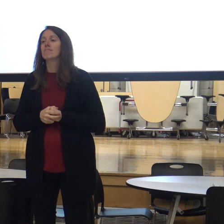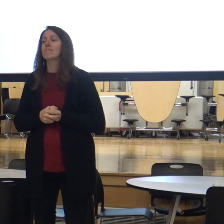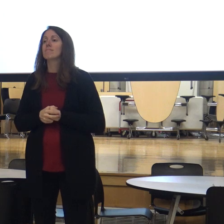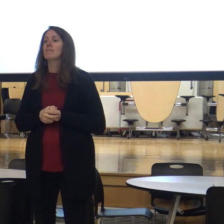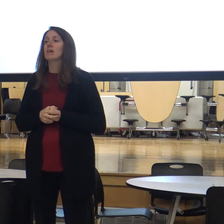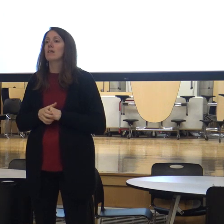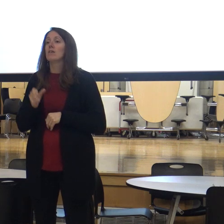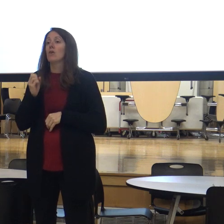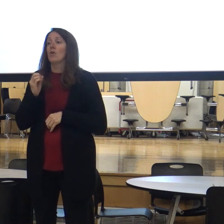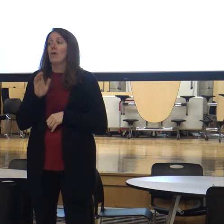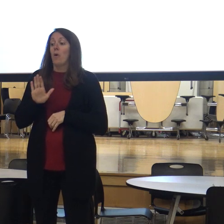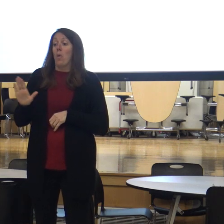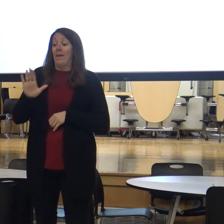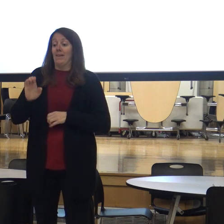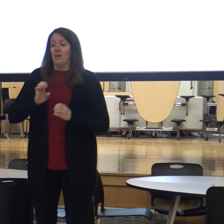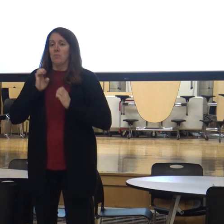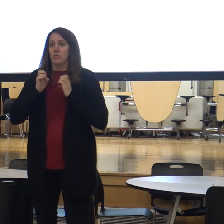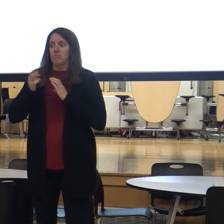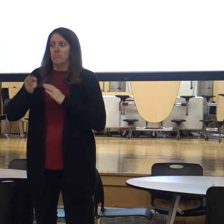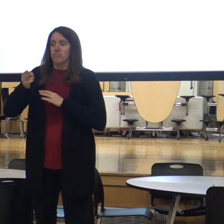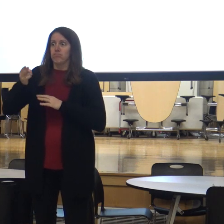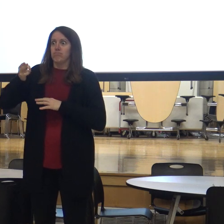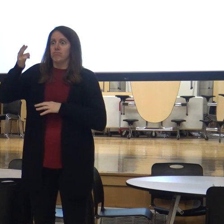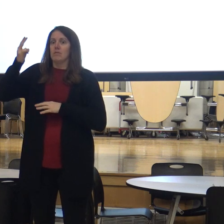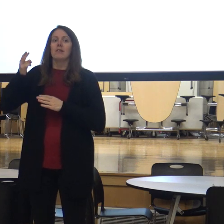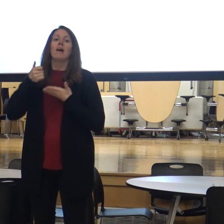So when their emotions are going up, let's help them out.